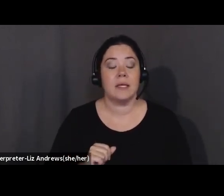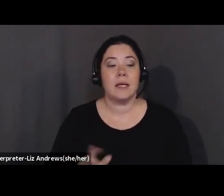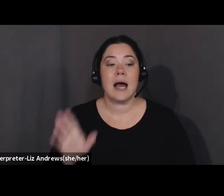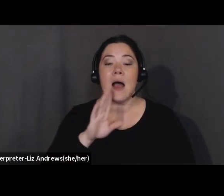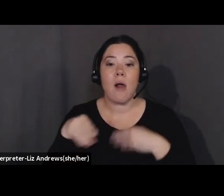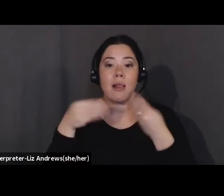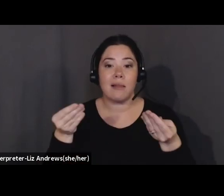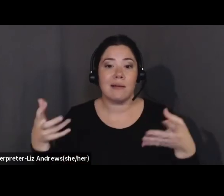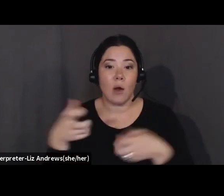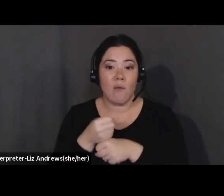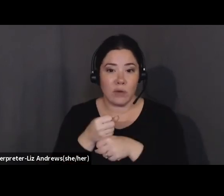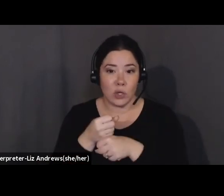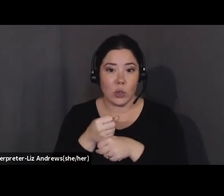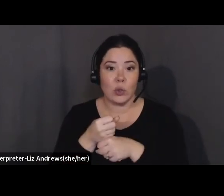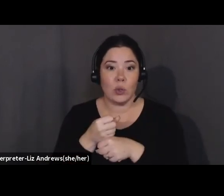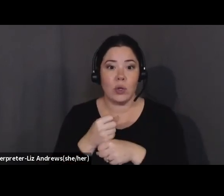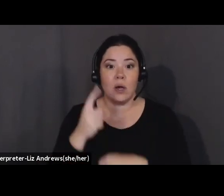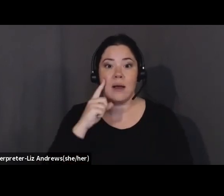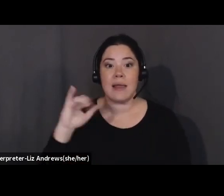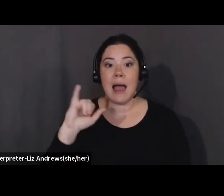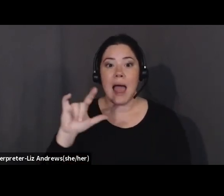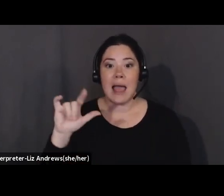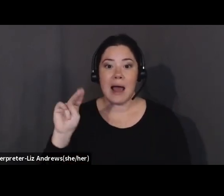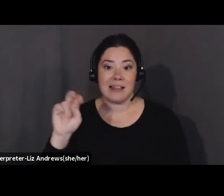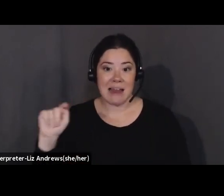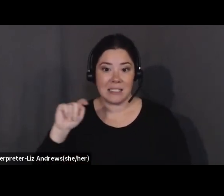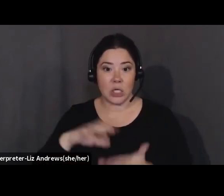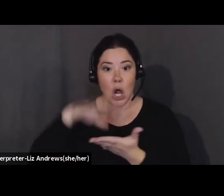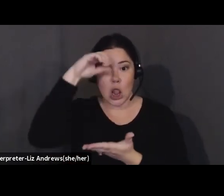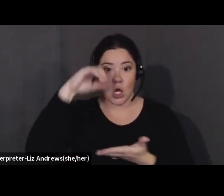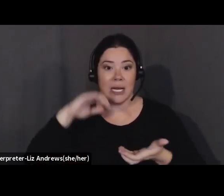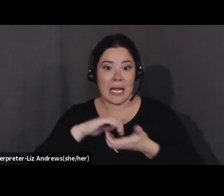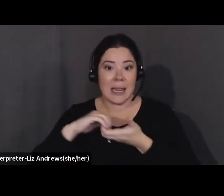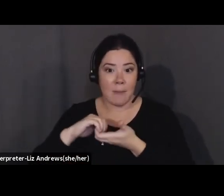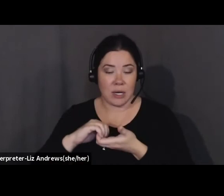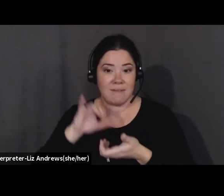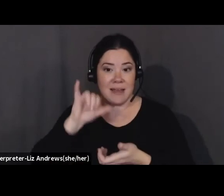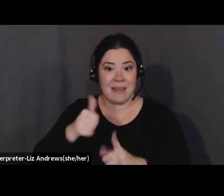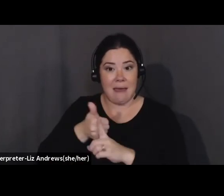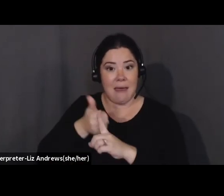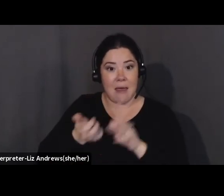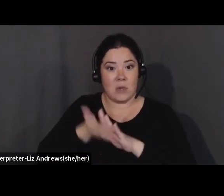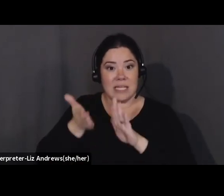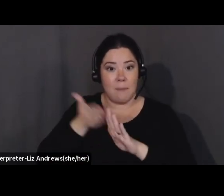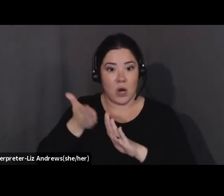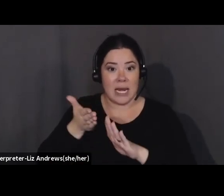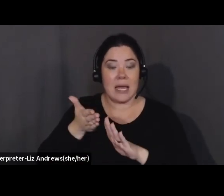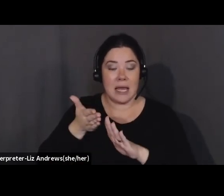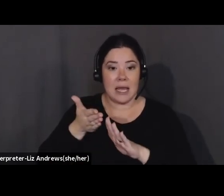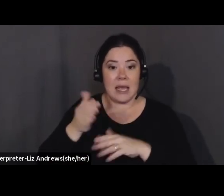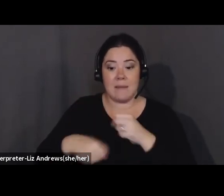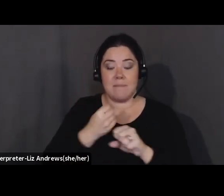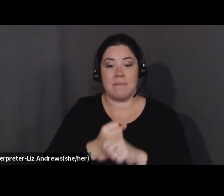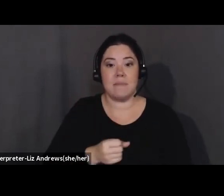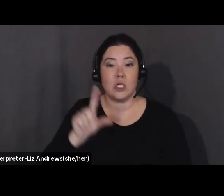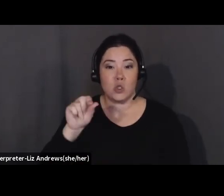overview of the ILNet Learning Collaborative that was operated in 2019.